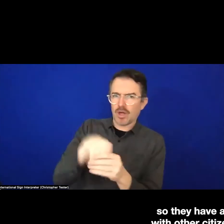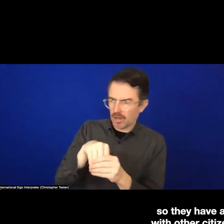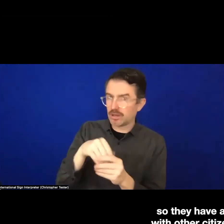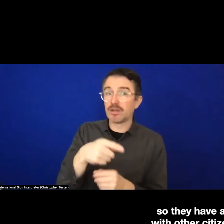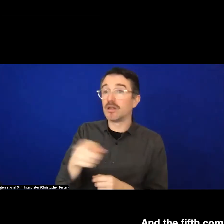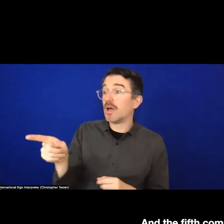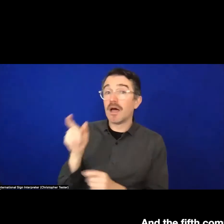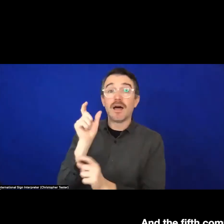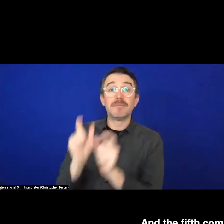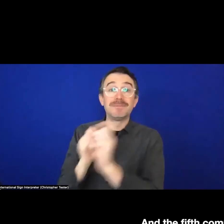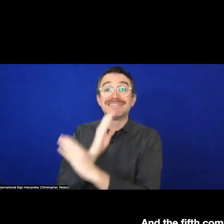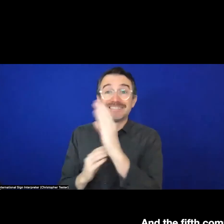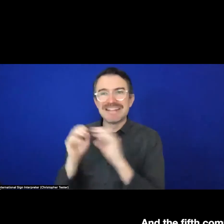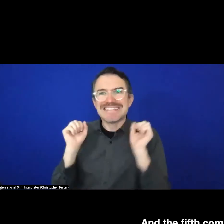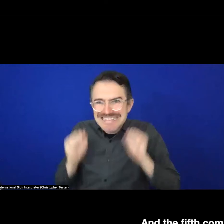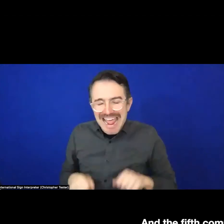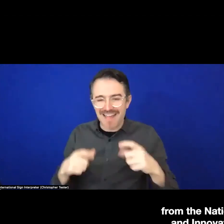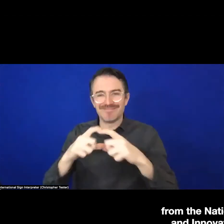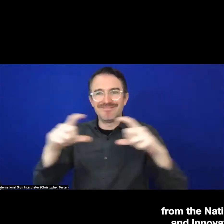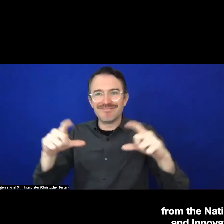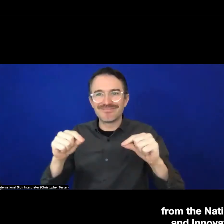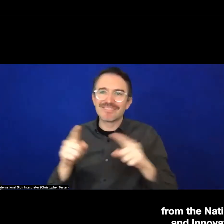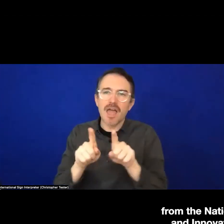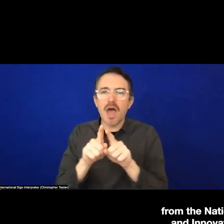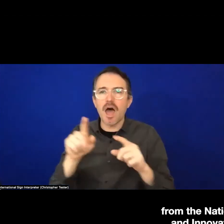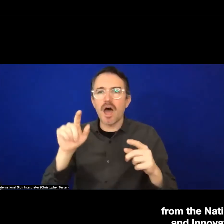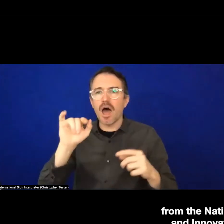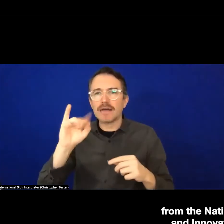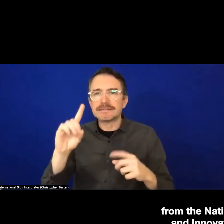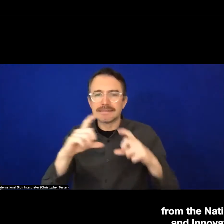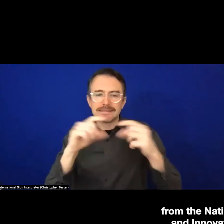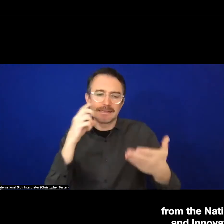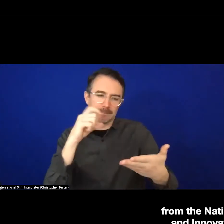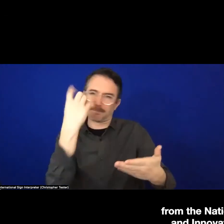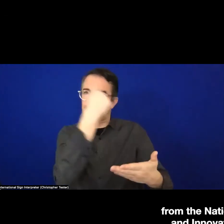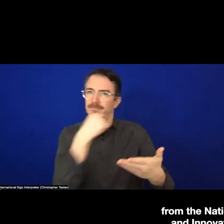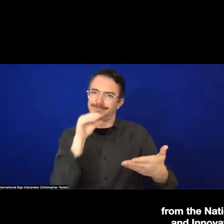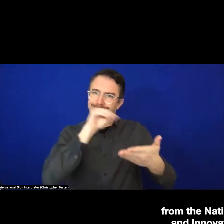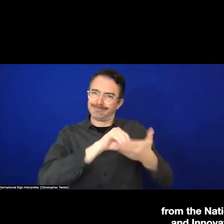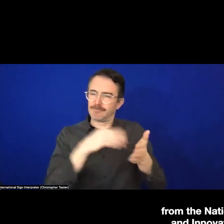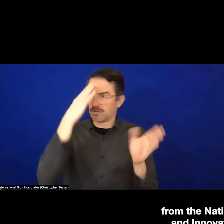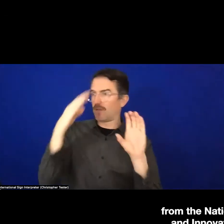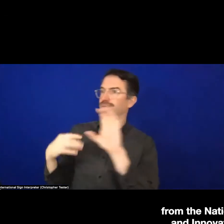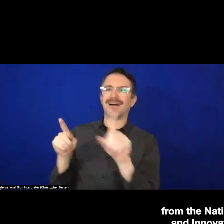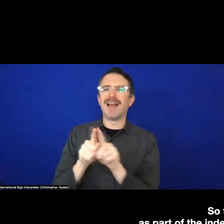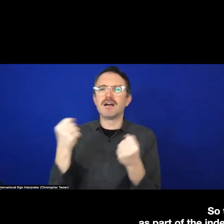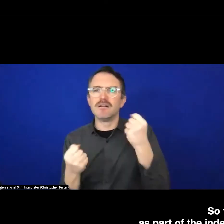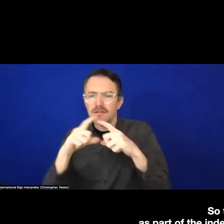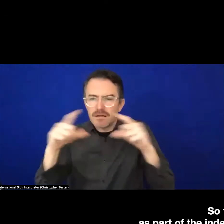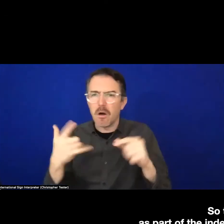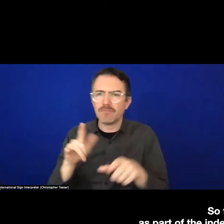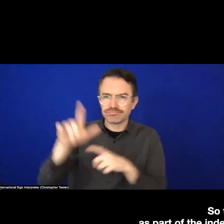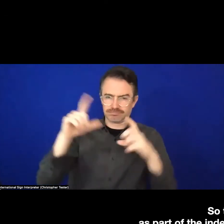in Indonesia. And the fifth commitment is coming from the National Research and Innovation